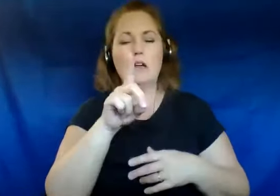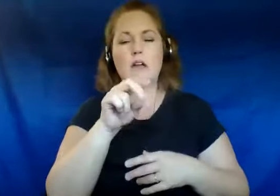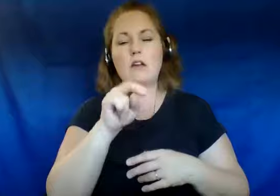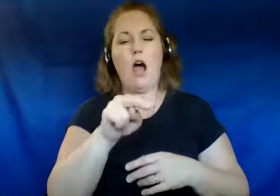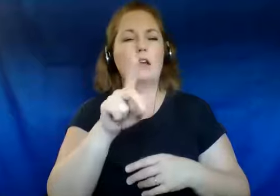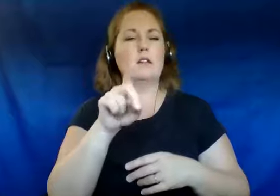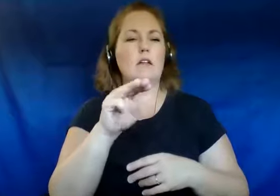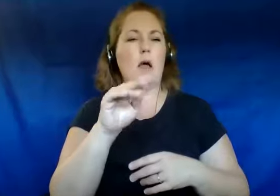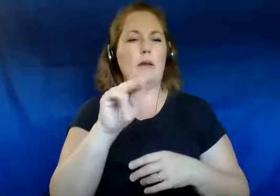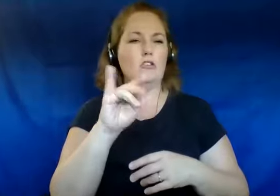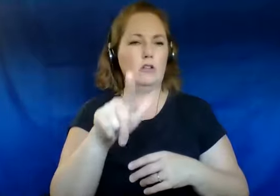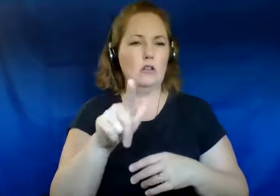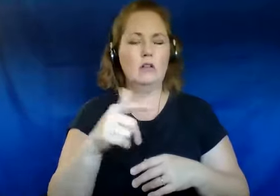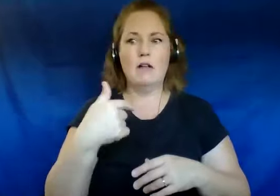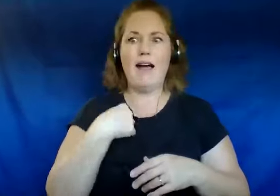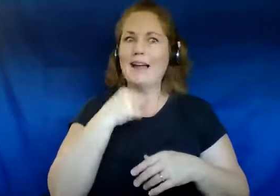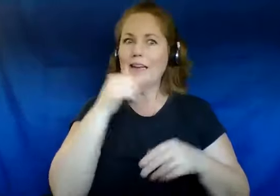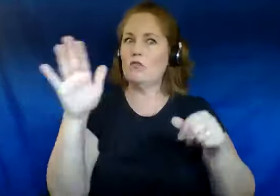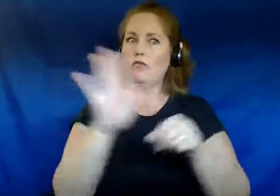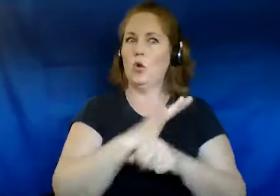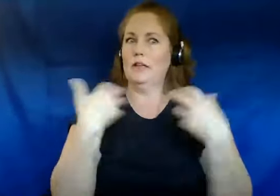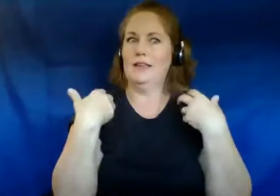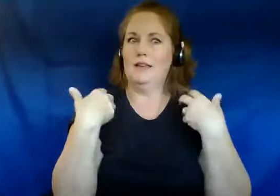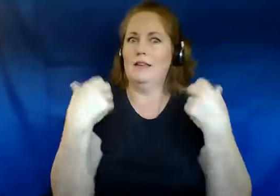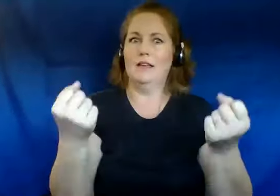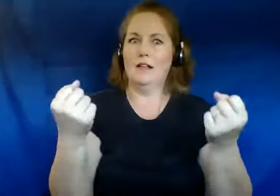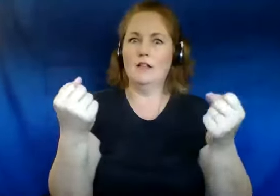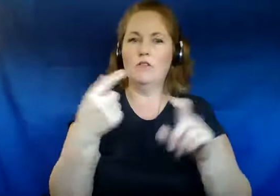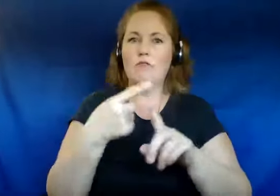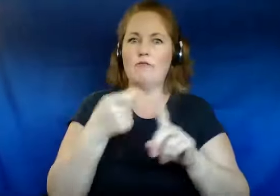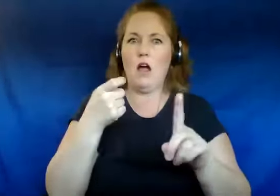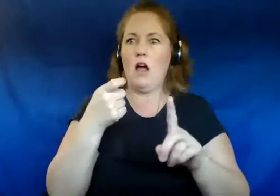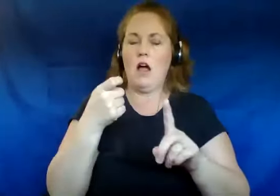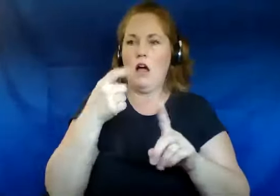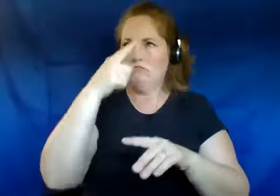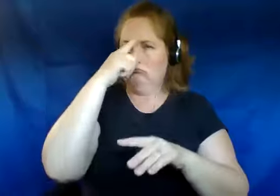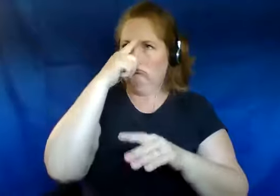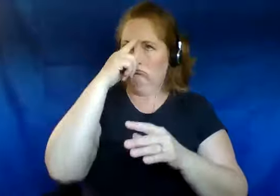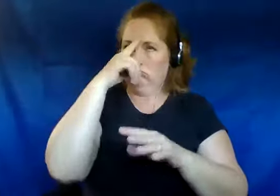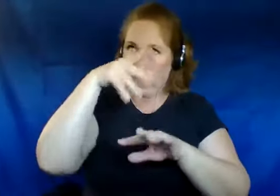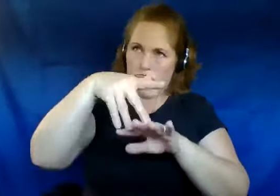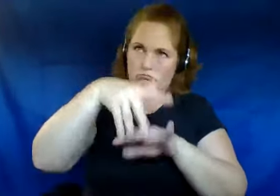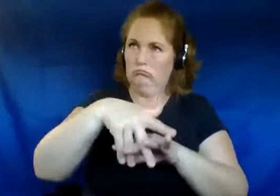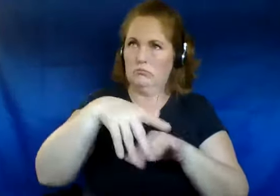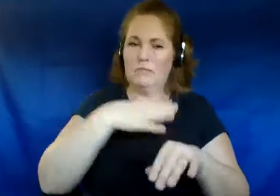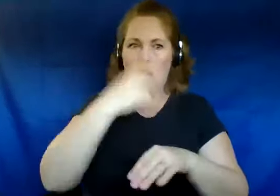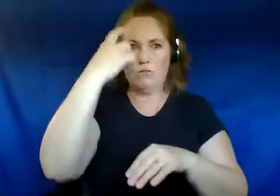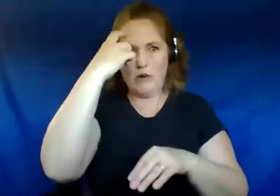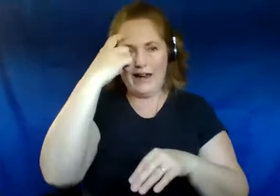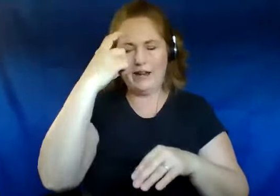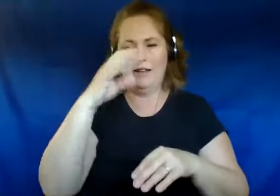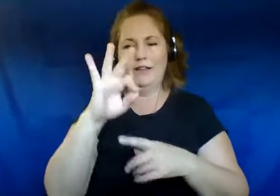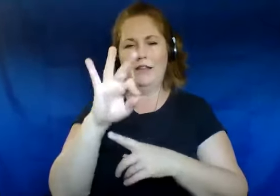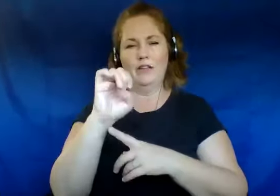not totally healed from what had been so planted in my brain by the fear I had